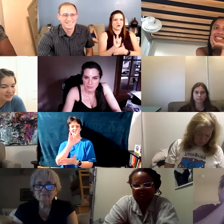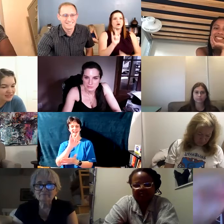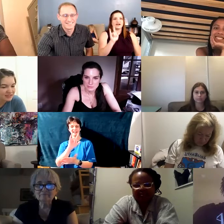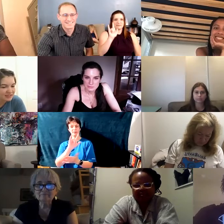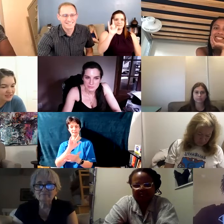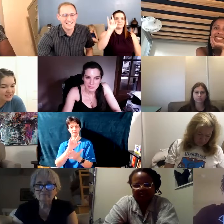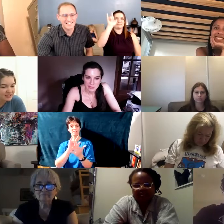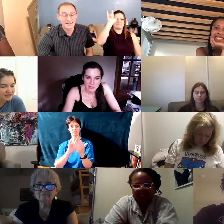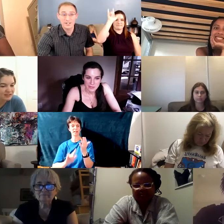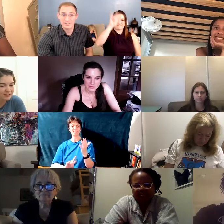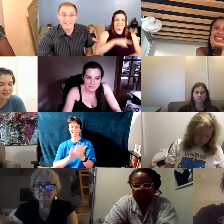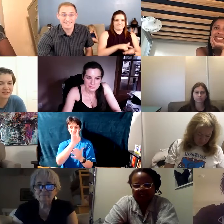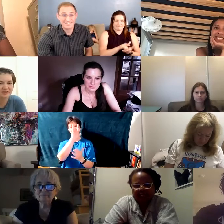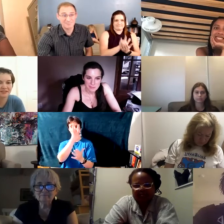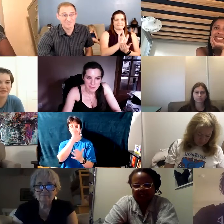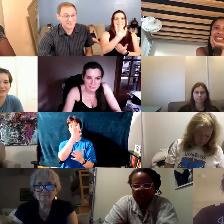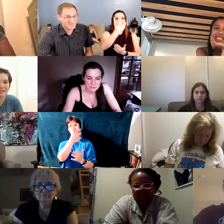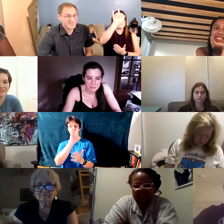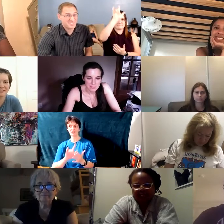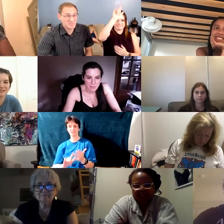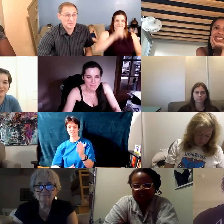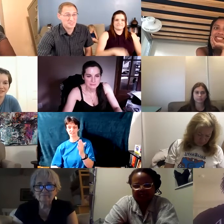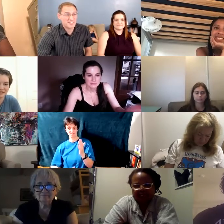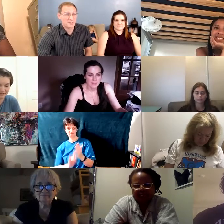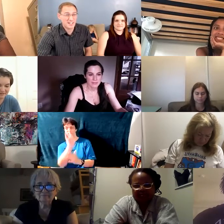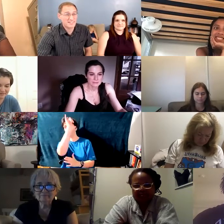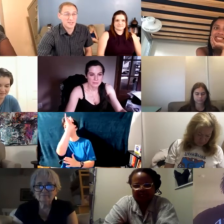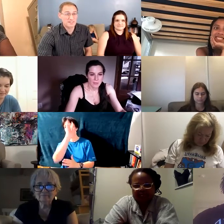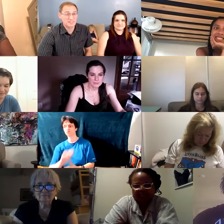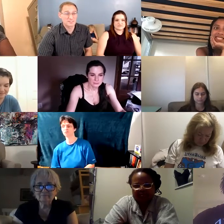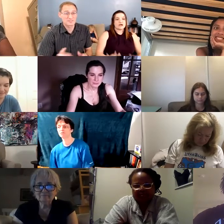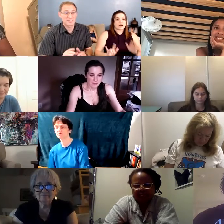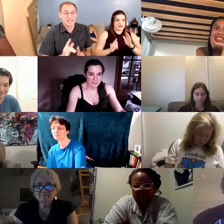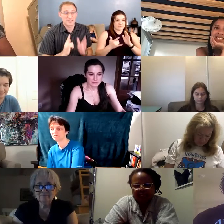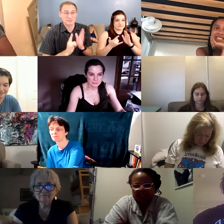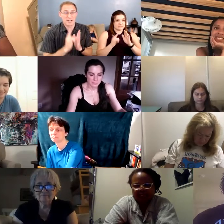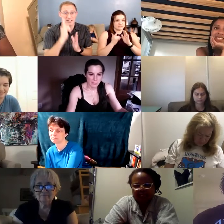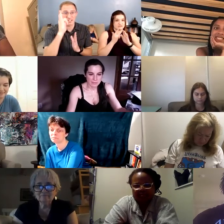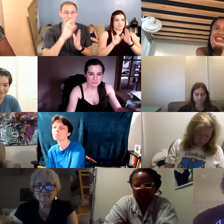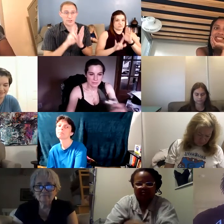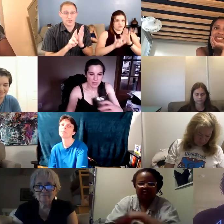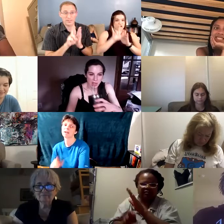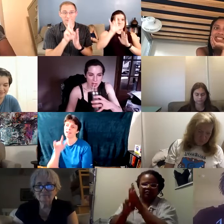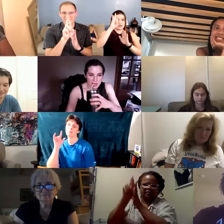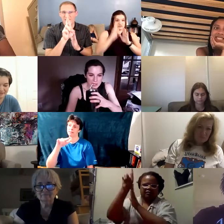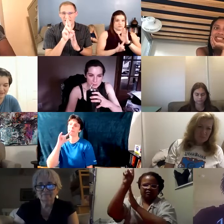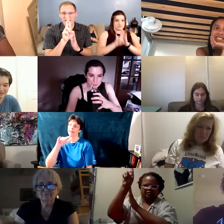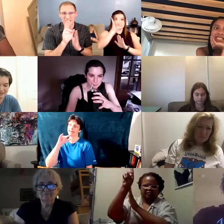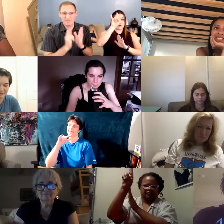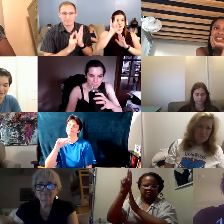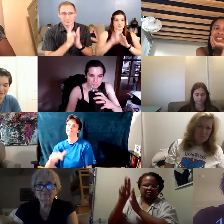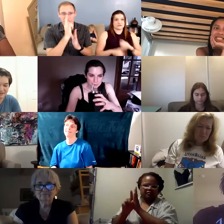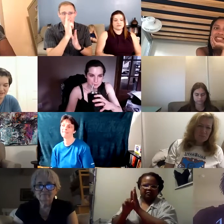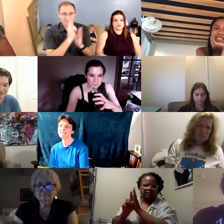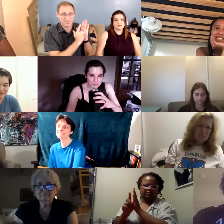like Yeah. and do vertical. Some people sign rocket that way too. I have rocket or with rocket, the R